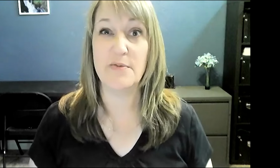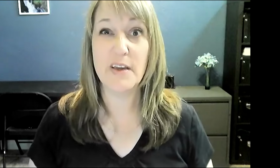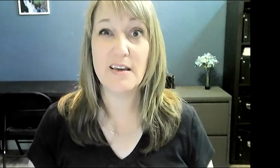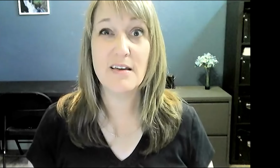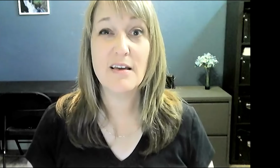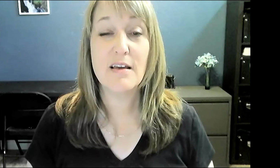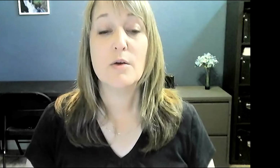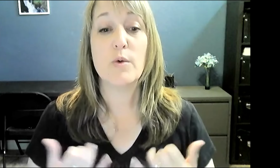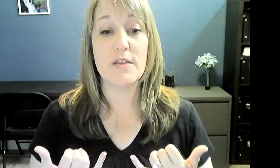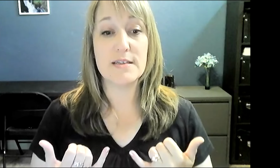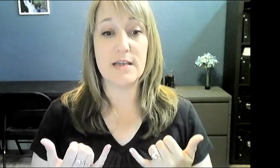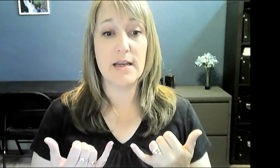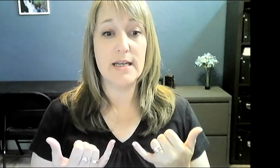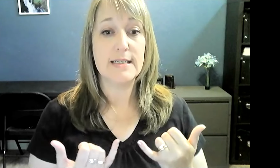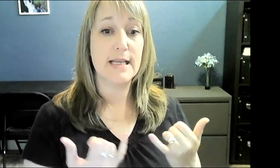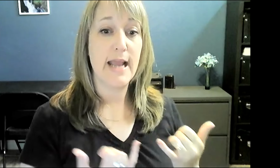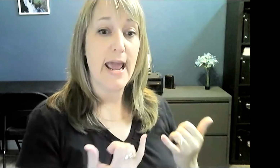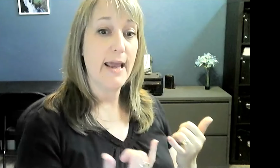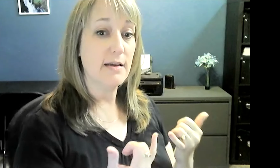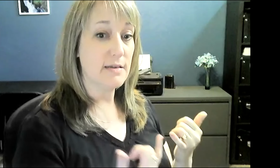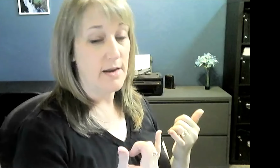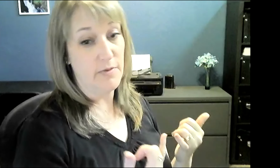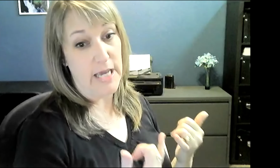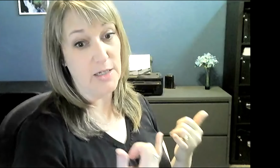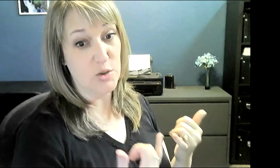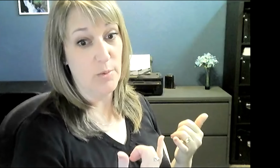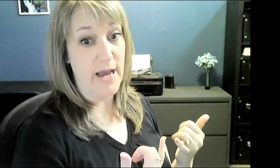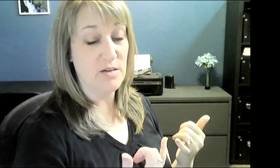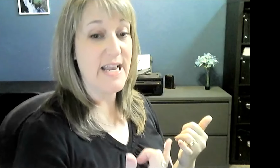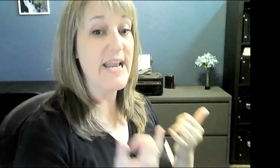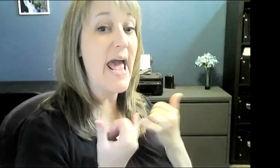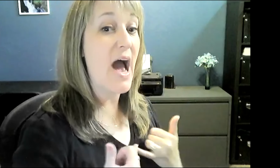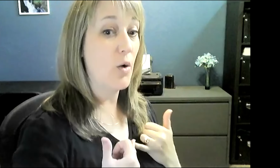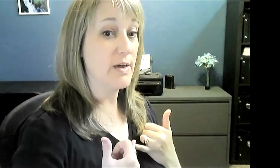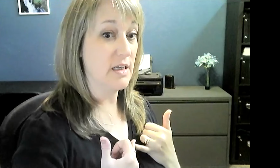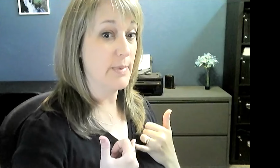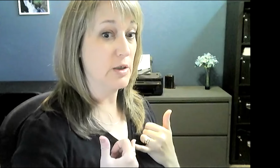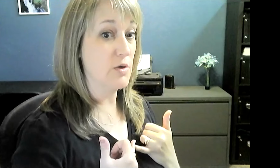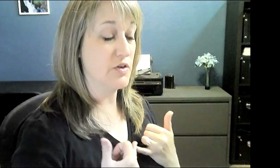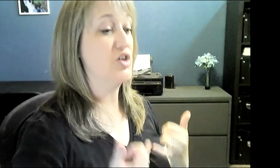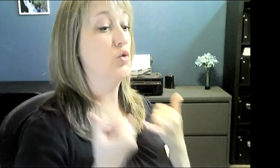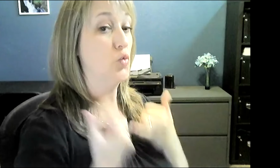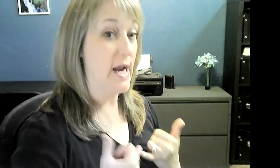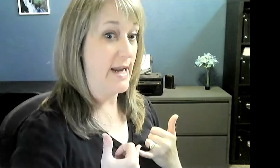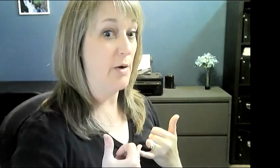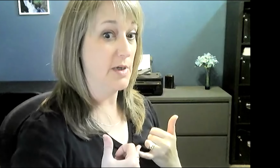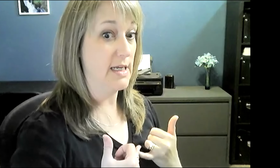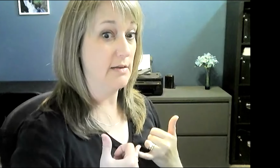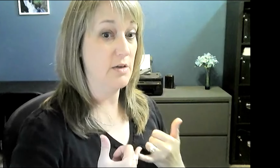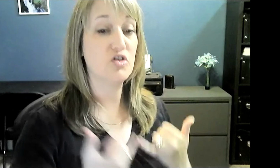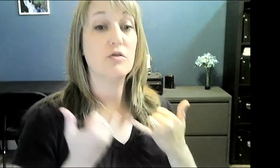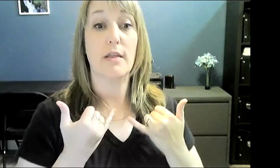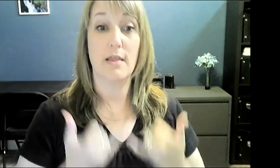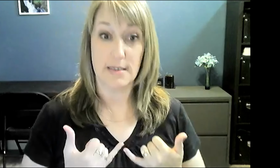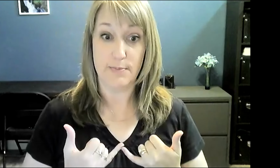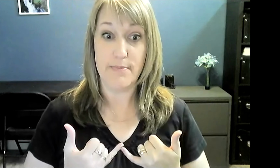specific with this sign. Today is kind of a casual bounce. Now is going to be closer to you. Right now, I'm going to eat lunch. This